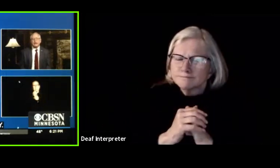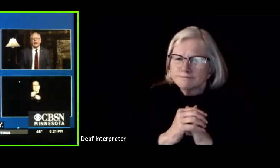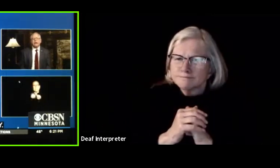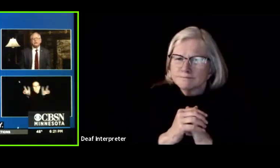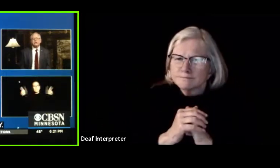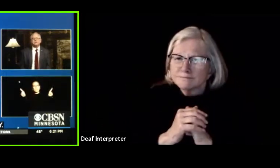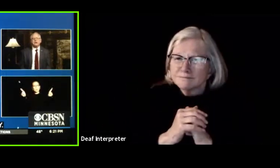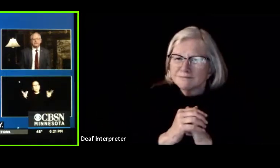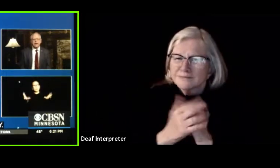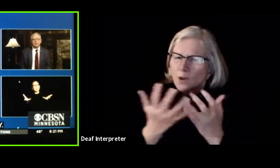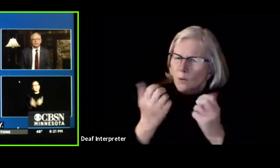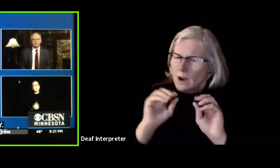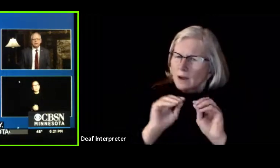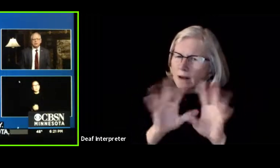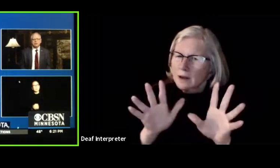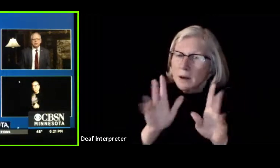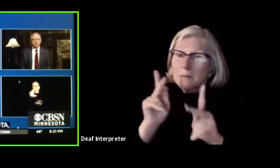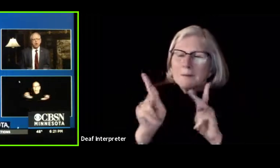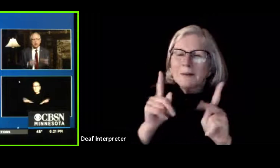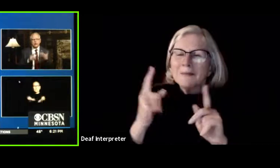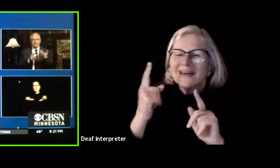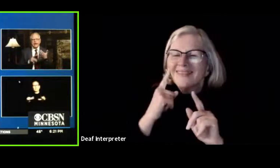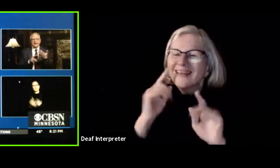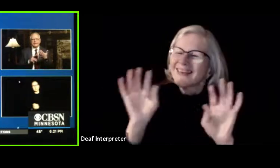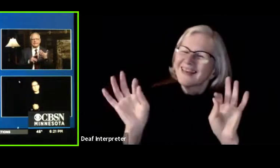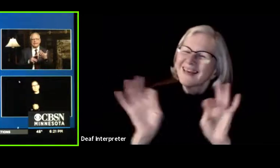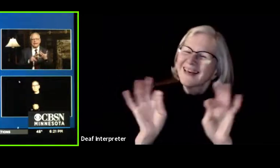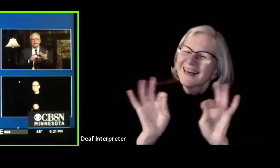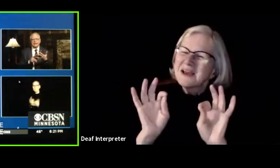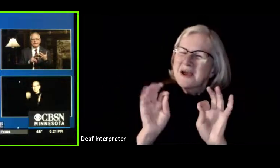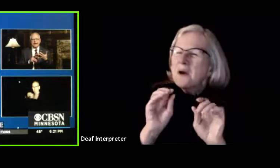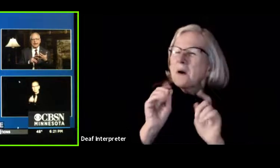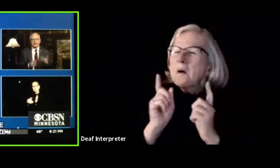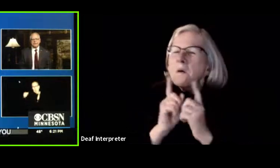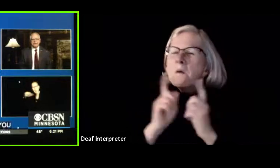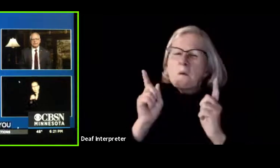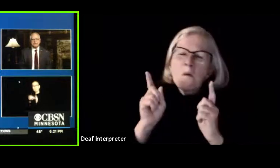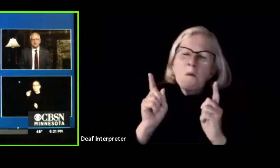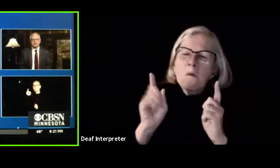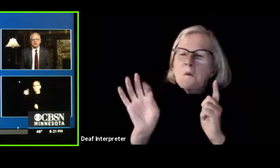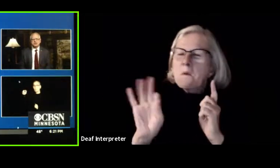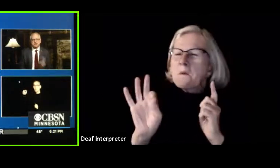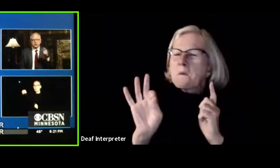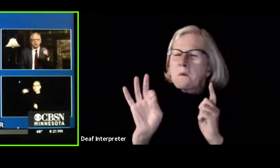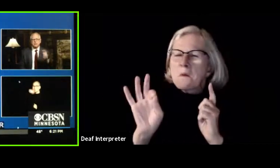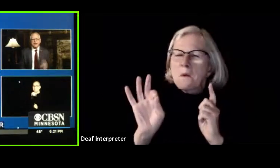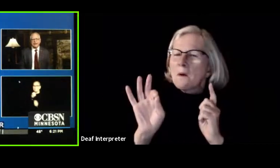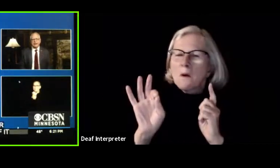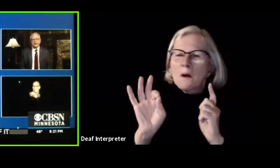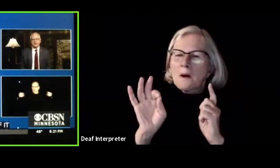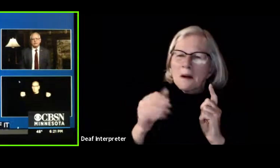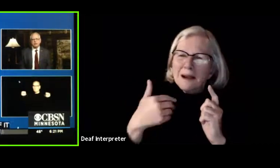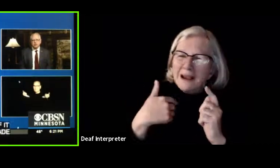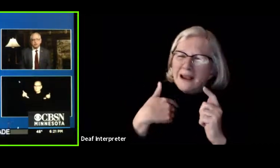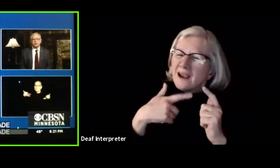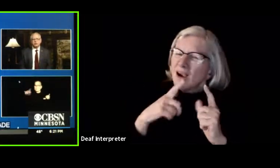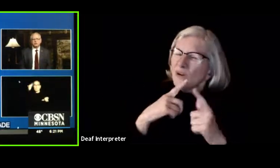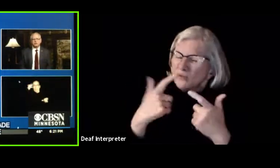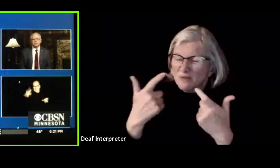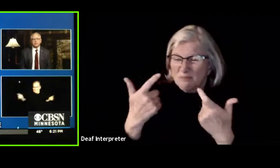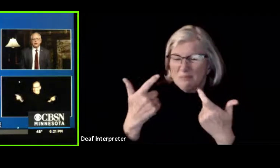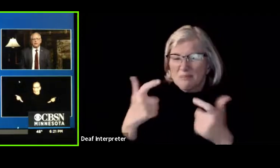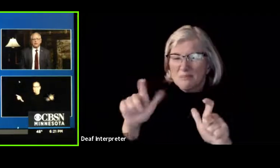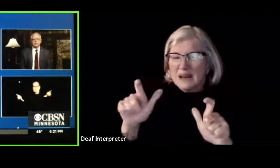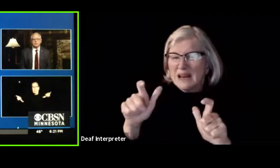literally hundreds, if not thousands of Minnesotans who did not get sick and did not die because of the decisions that you made, that you chose to